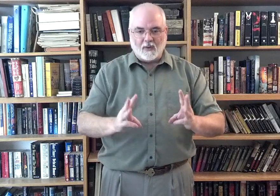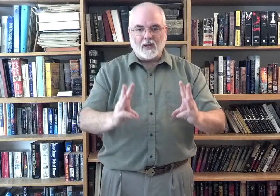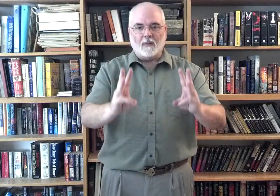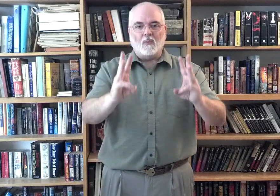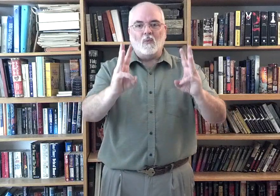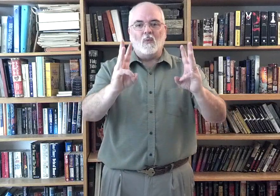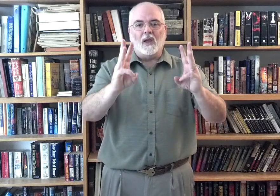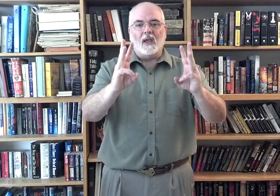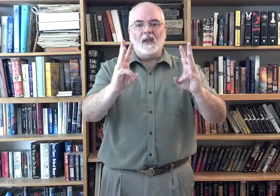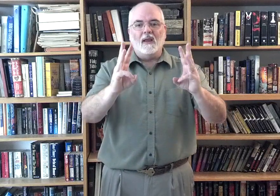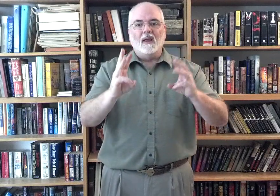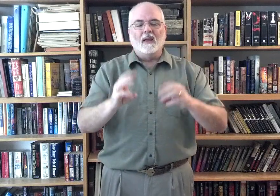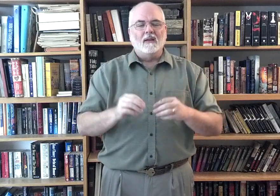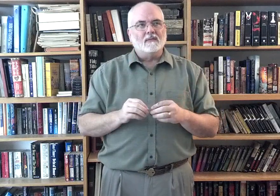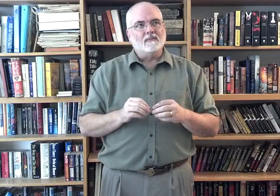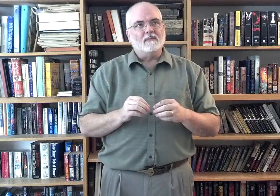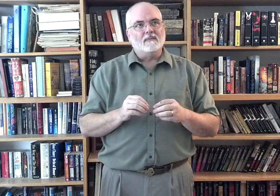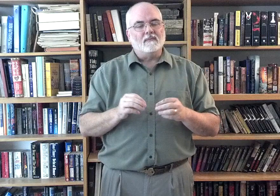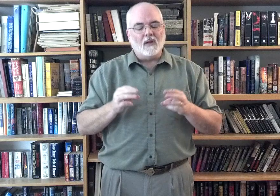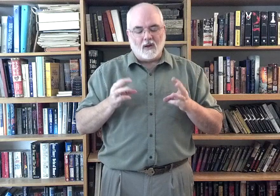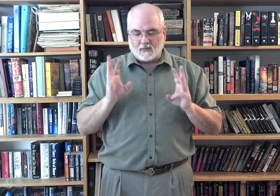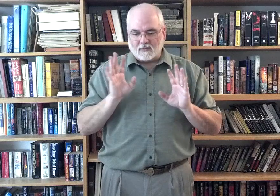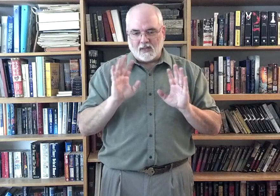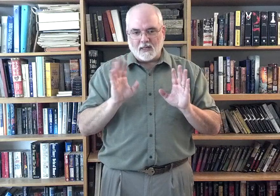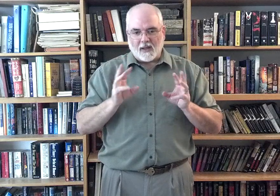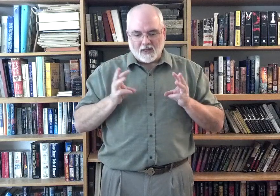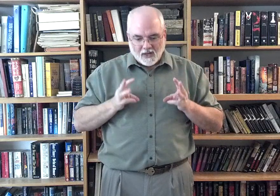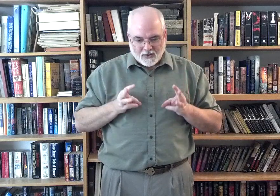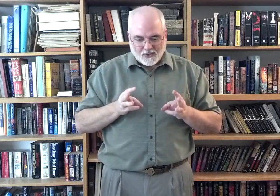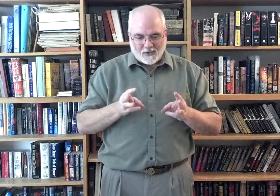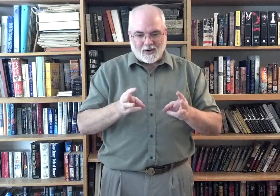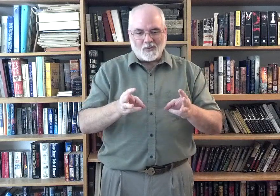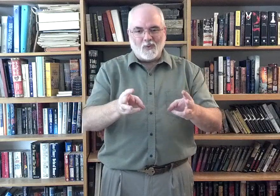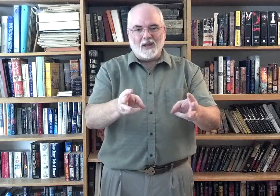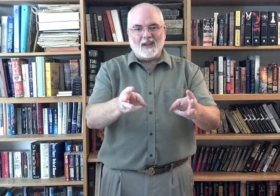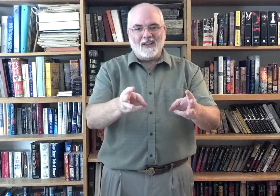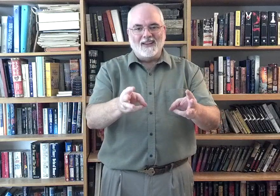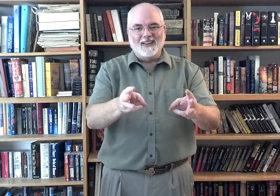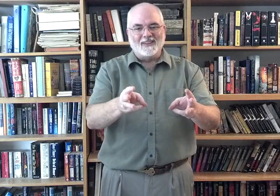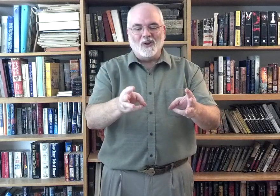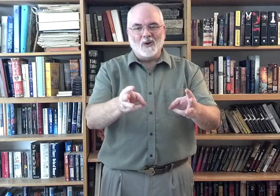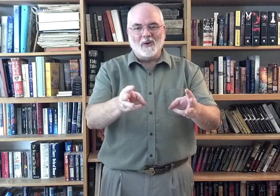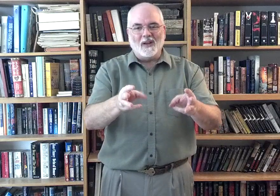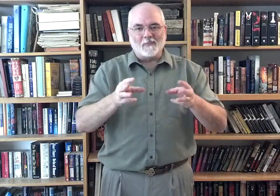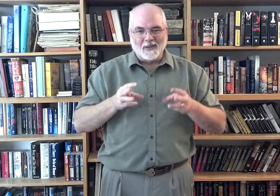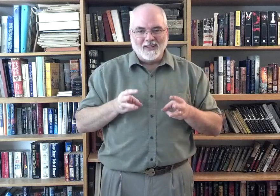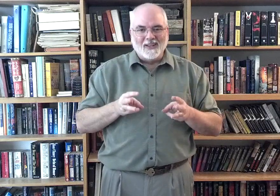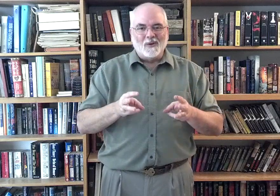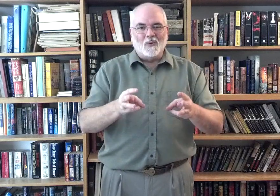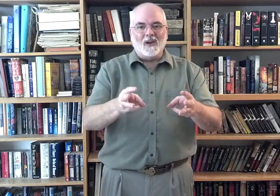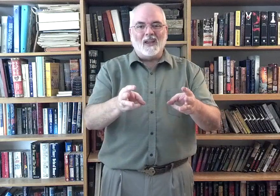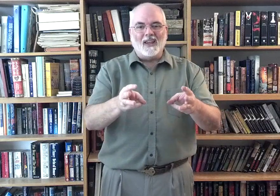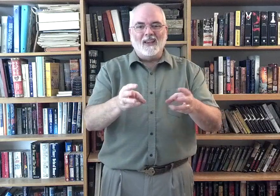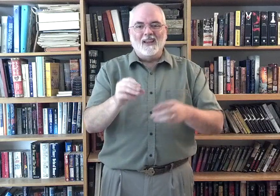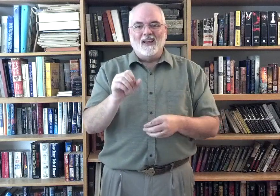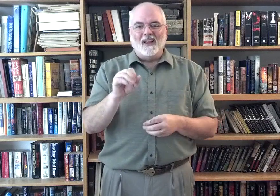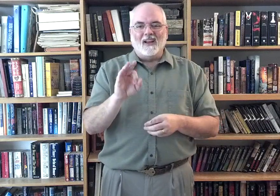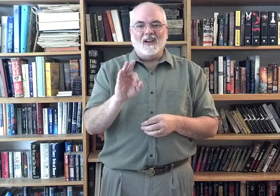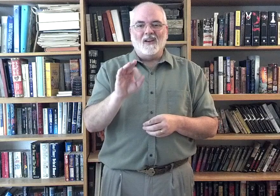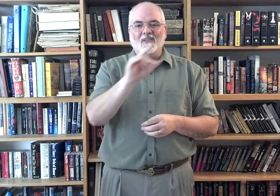going up. Way. No, take that back. Just straight. Way. No going up. Way of